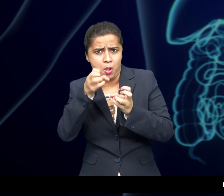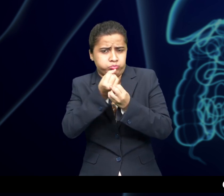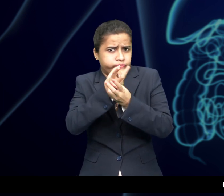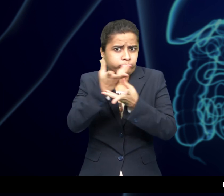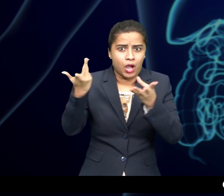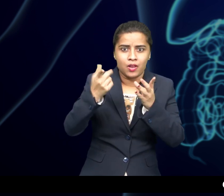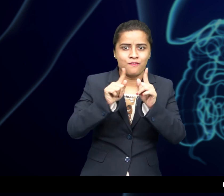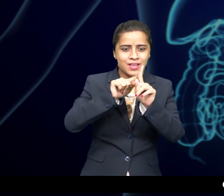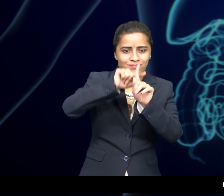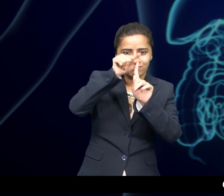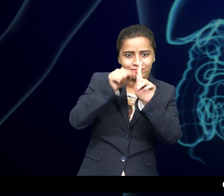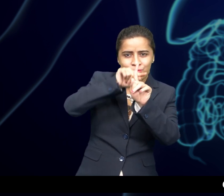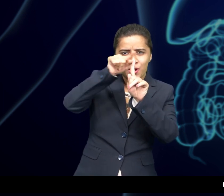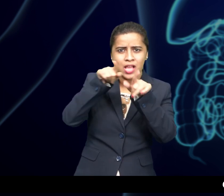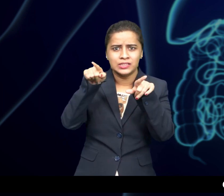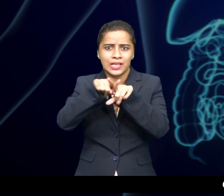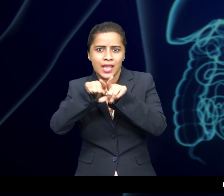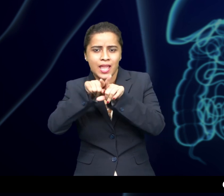villi.